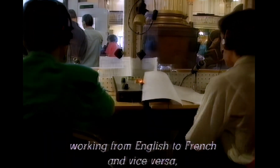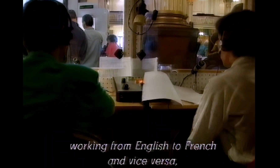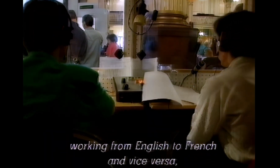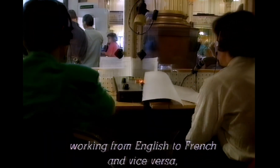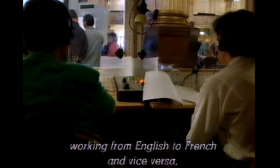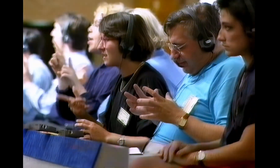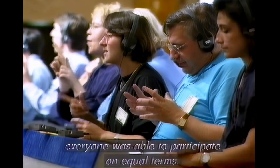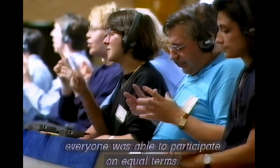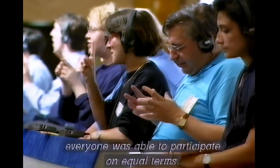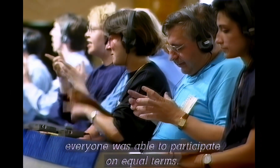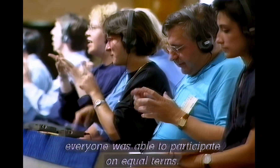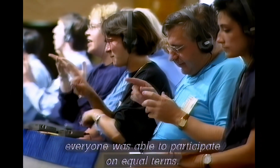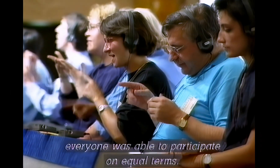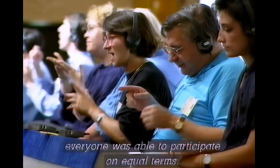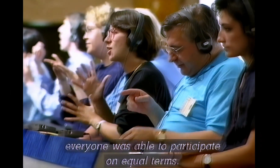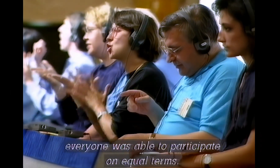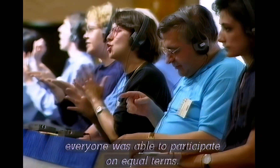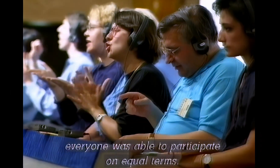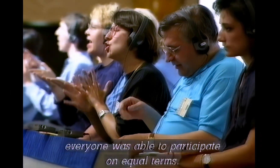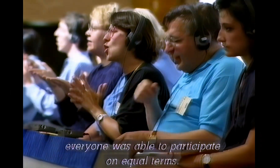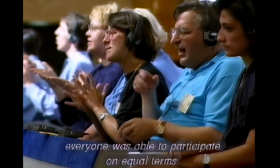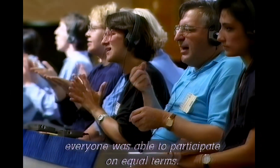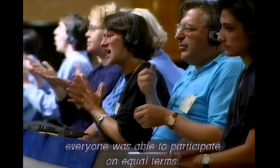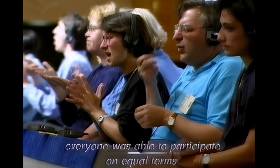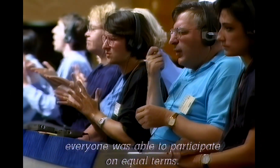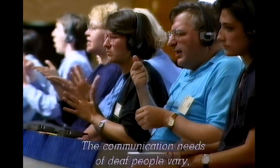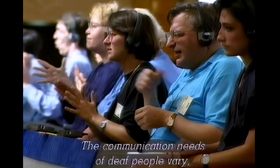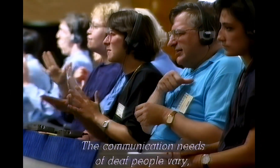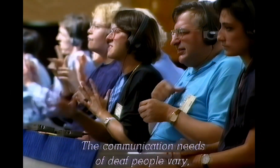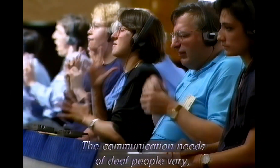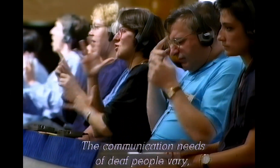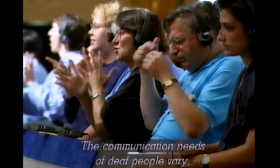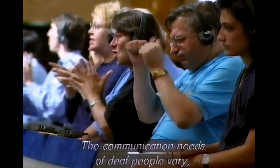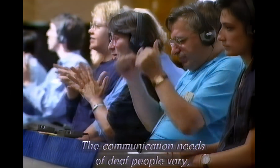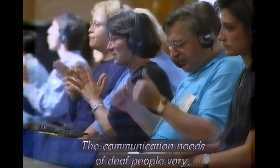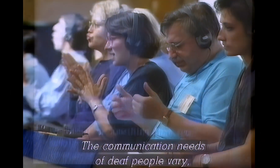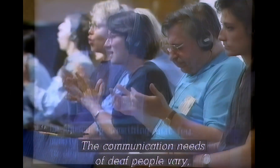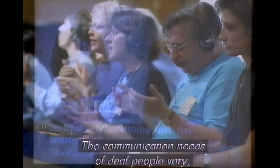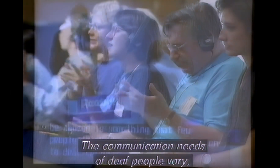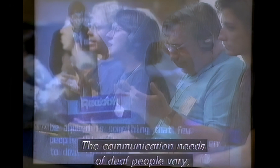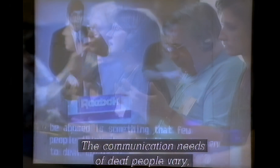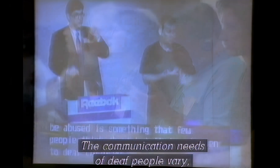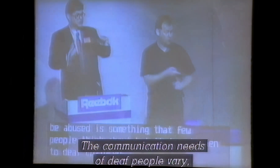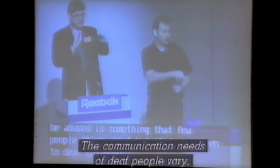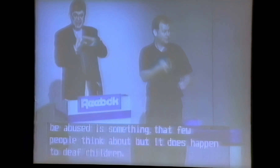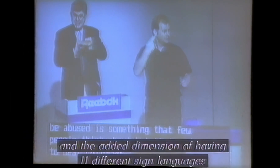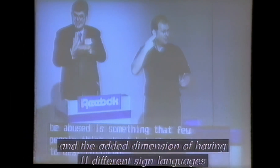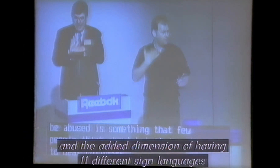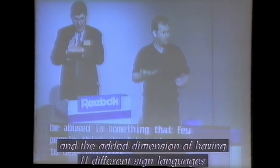to participate on equal terms. The communication needs of deaf people vary, and the added dimension of having